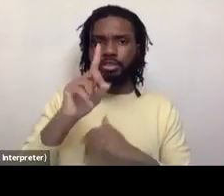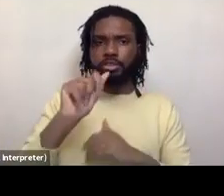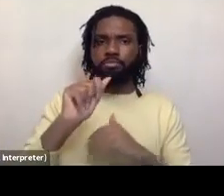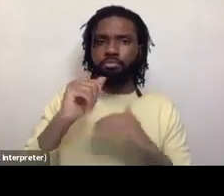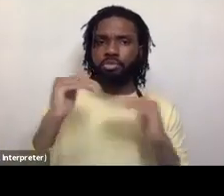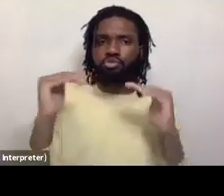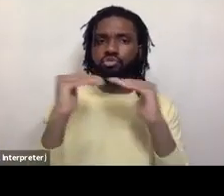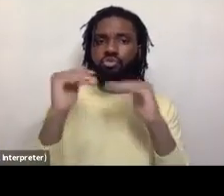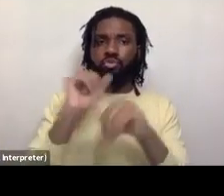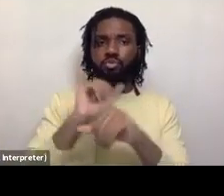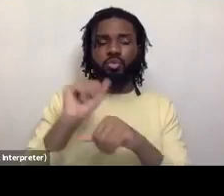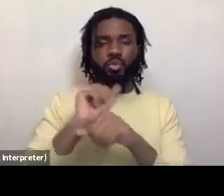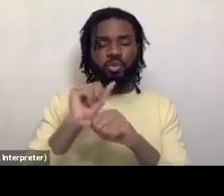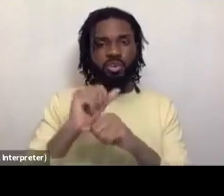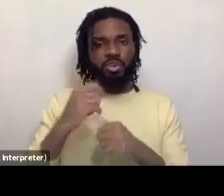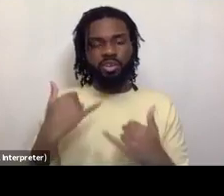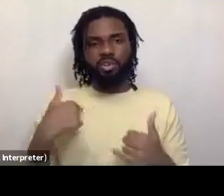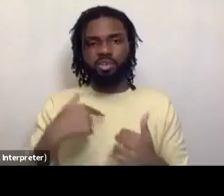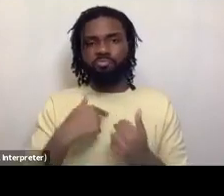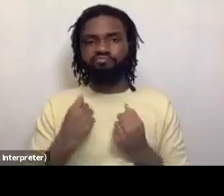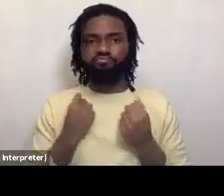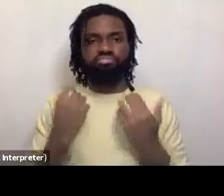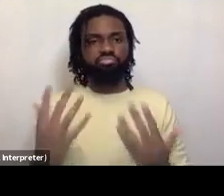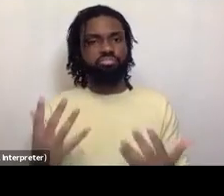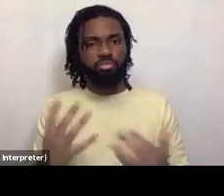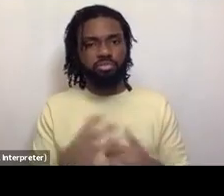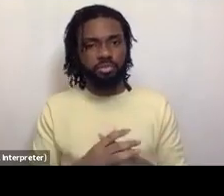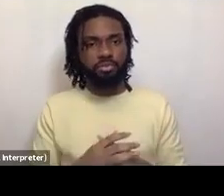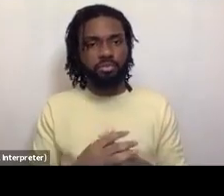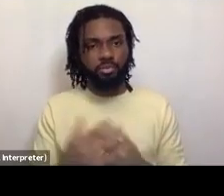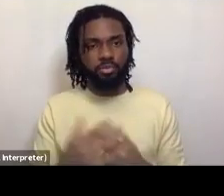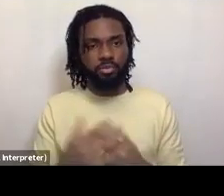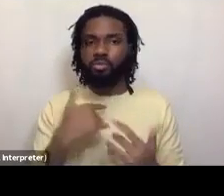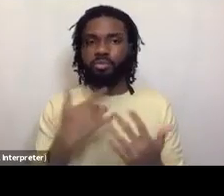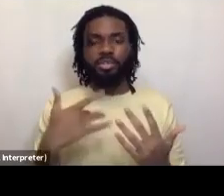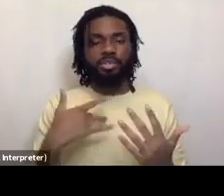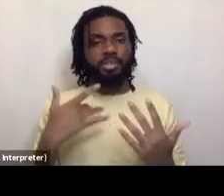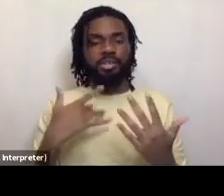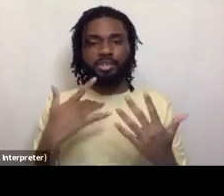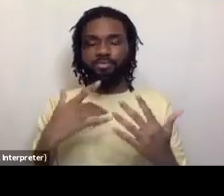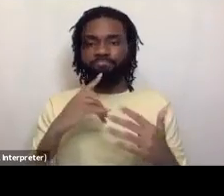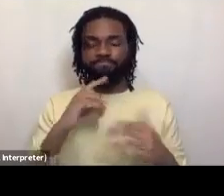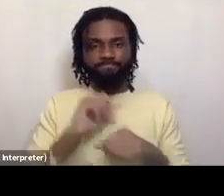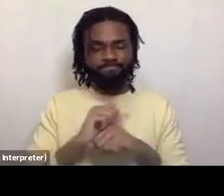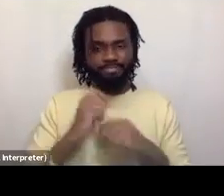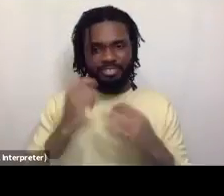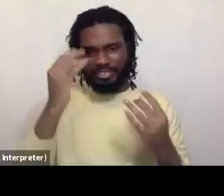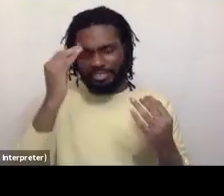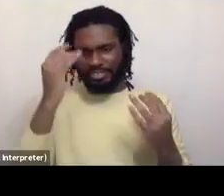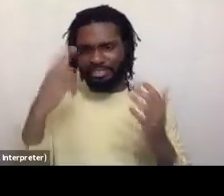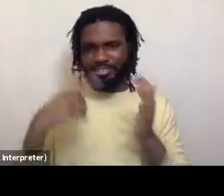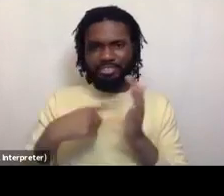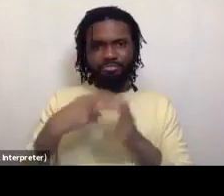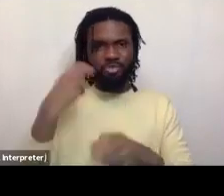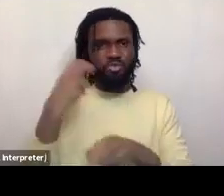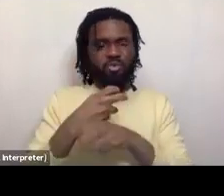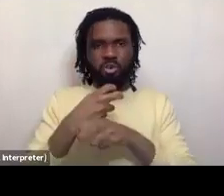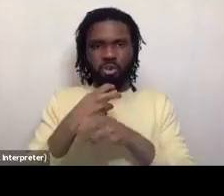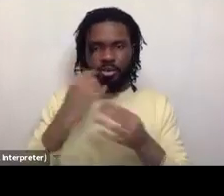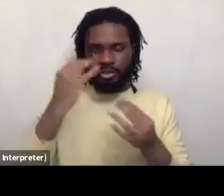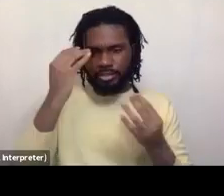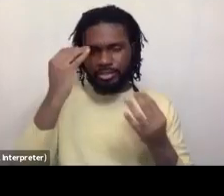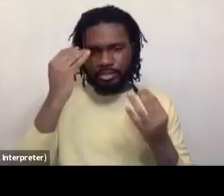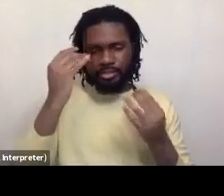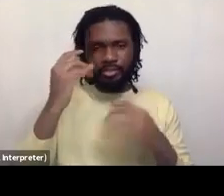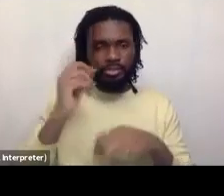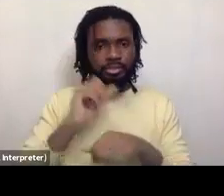quite frankly exhausted, are at capacity. It's very hard to think at times. And we are